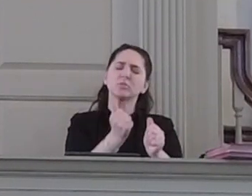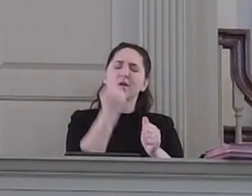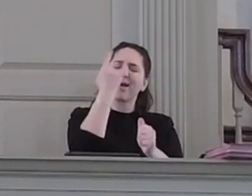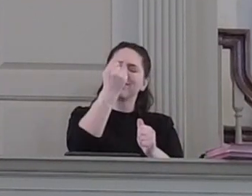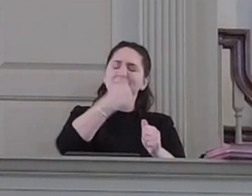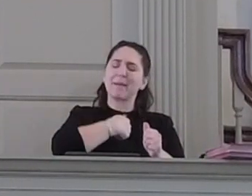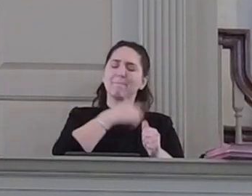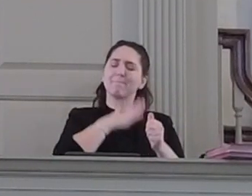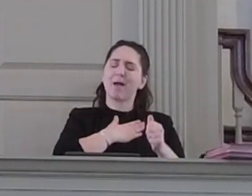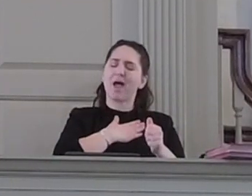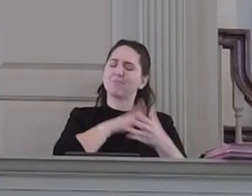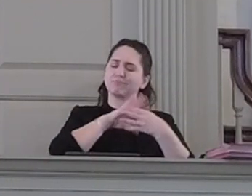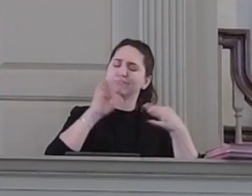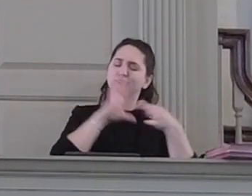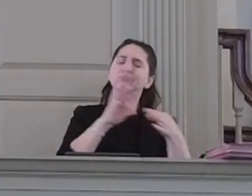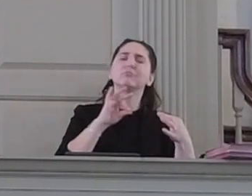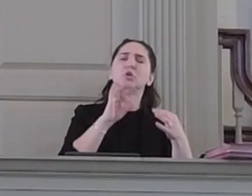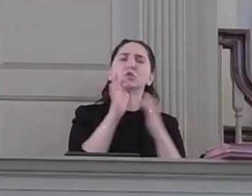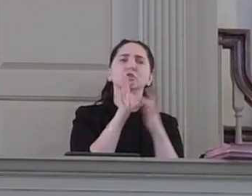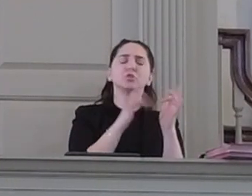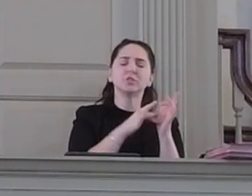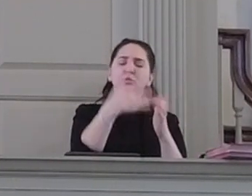saying."